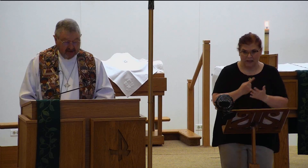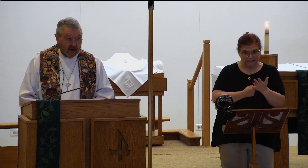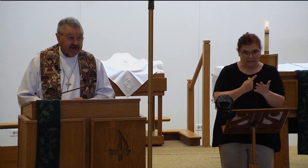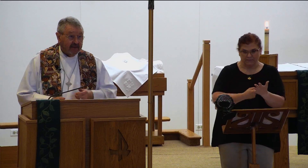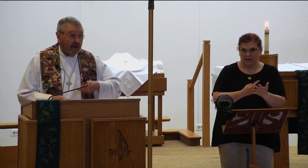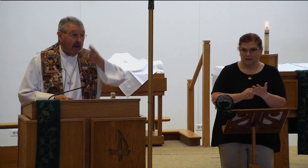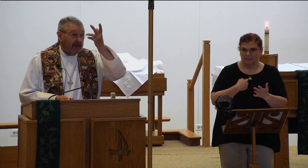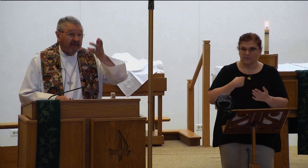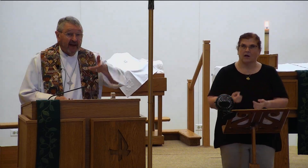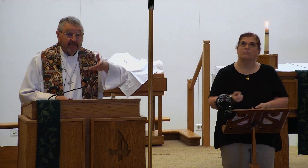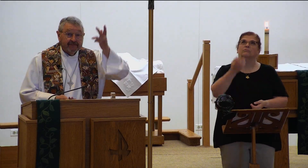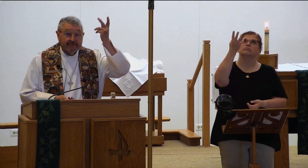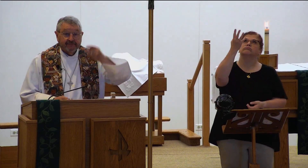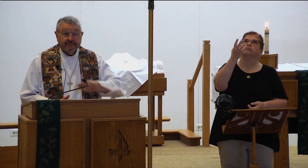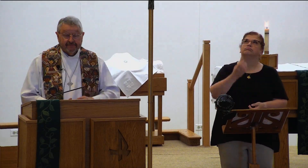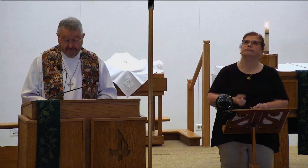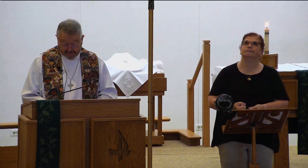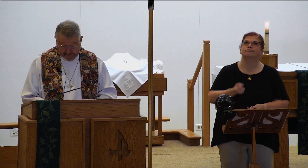Sometimes I tossed that ball up in vain.